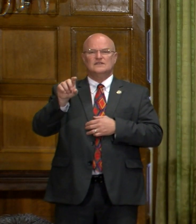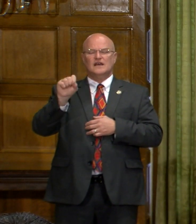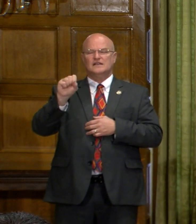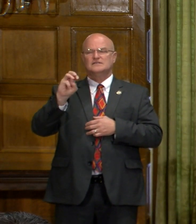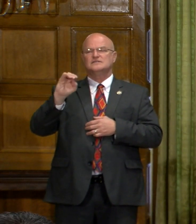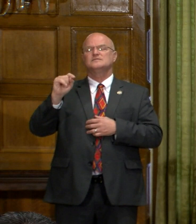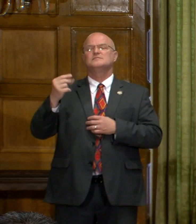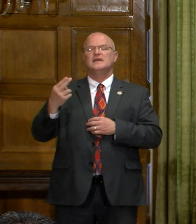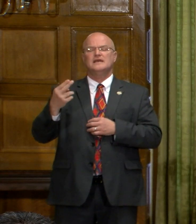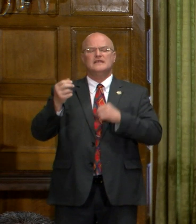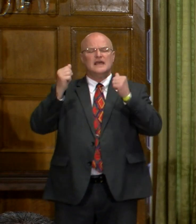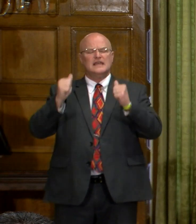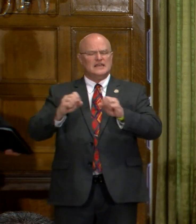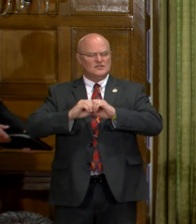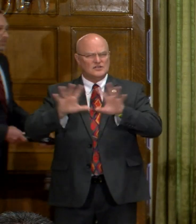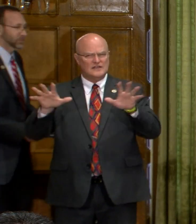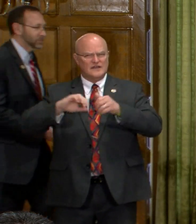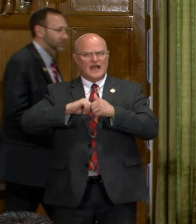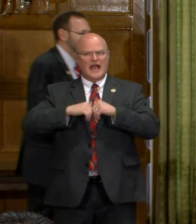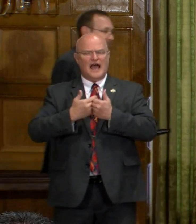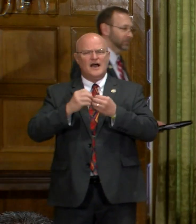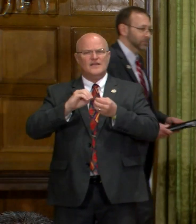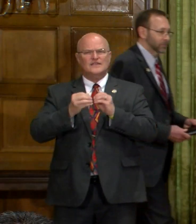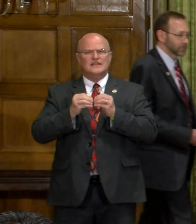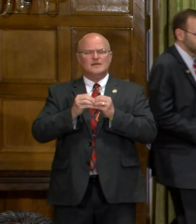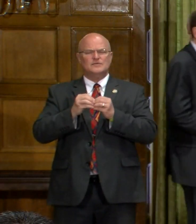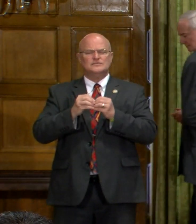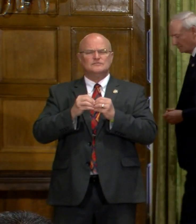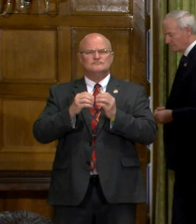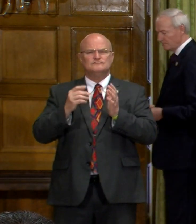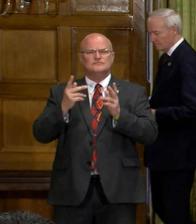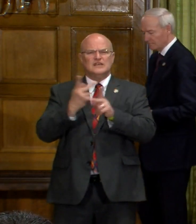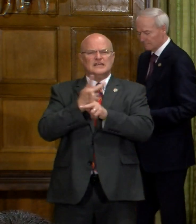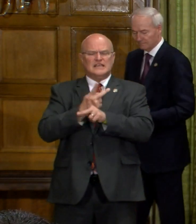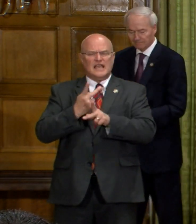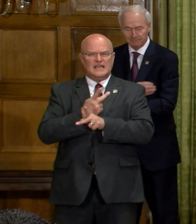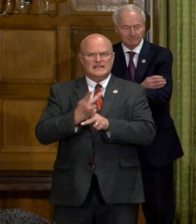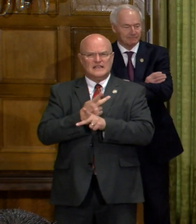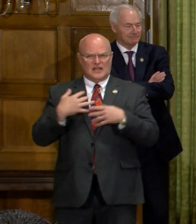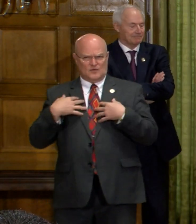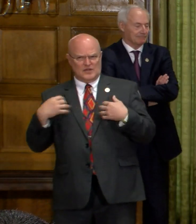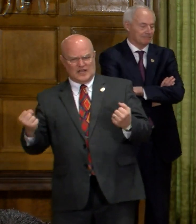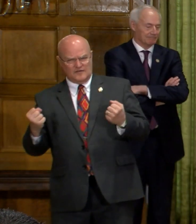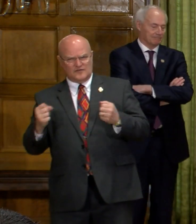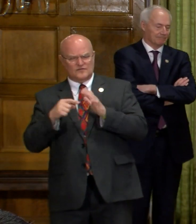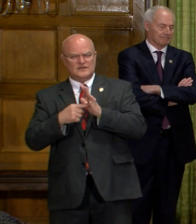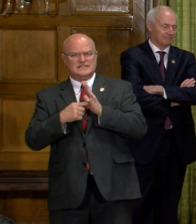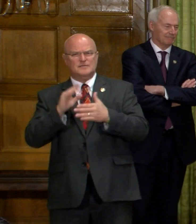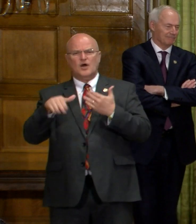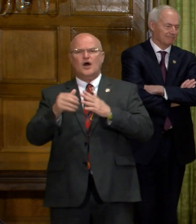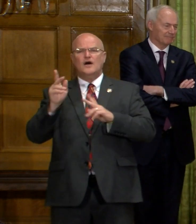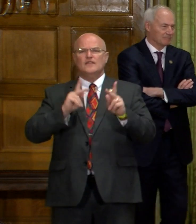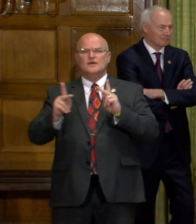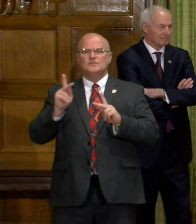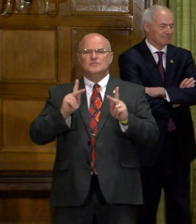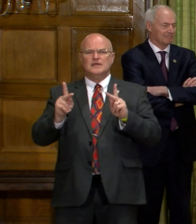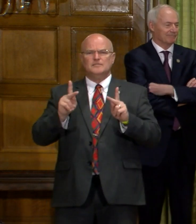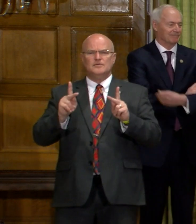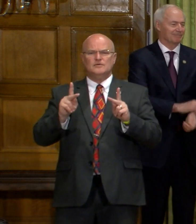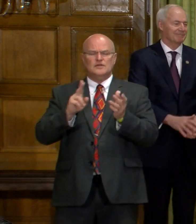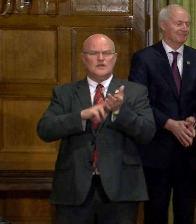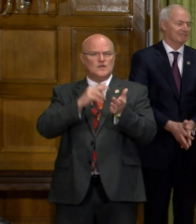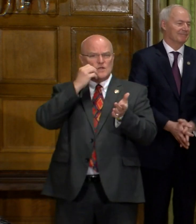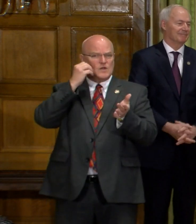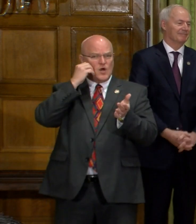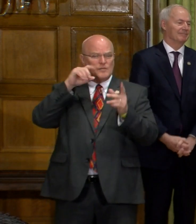Smith. Can you clarify how the numbers are calculated for recovered? For example, all those people at the Briarwood nursing home